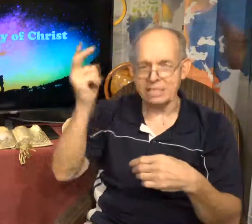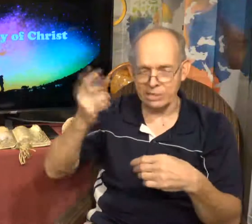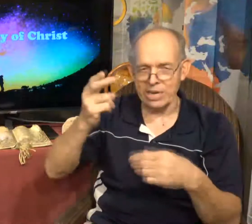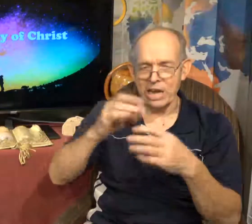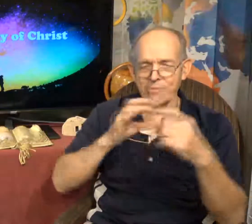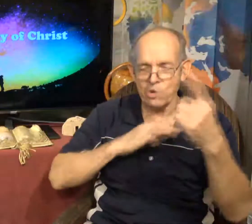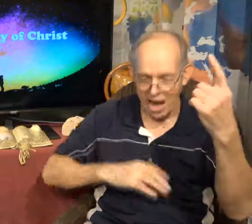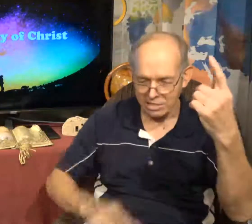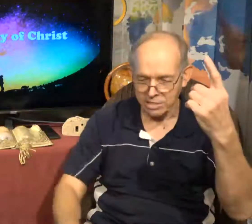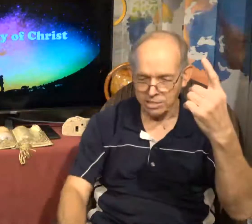History of Christ.